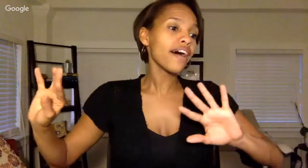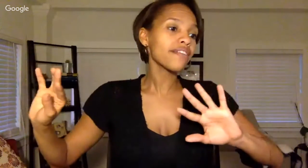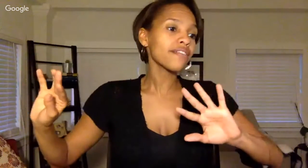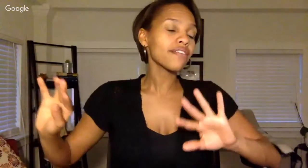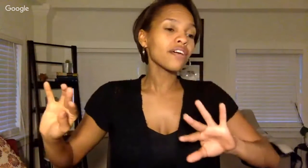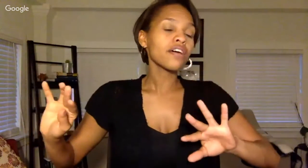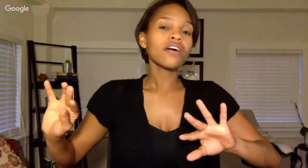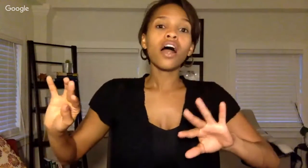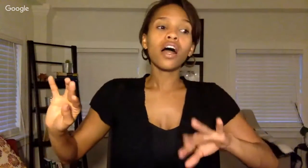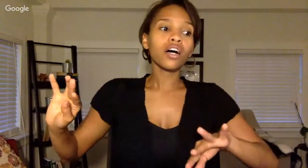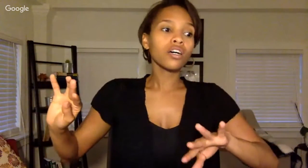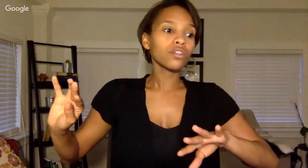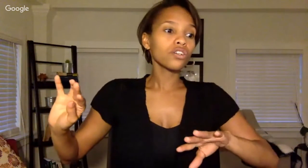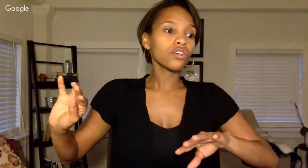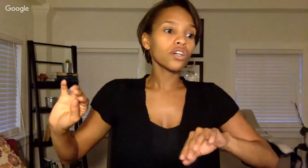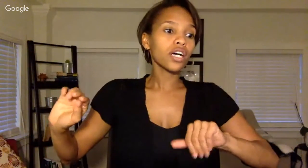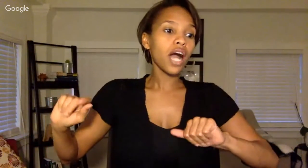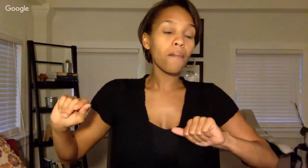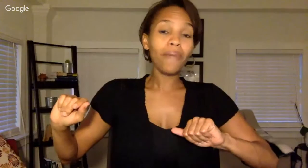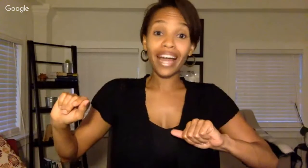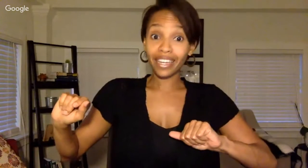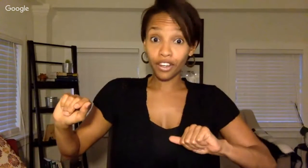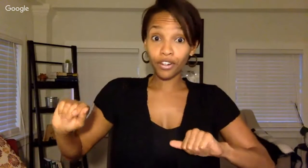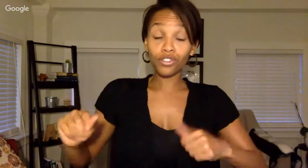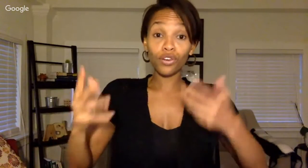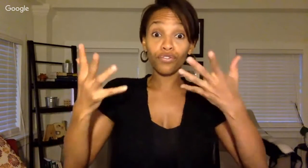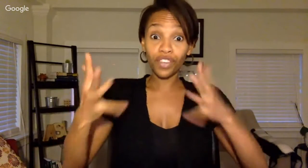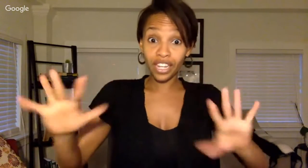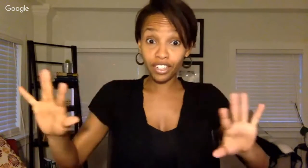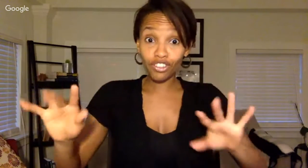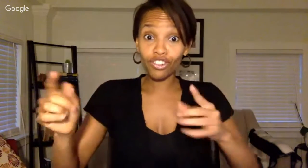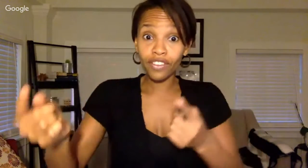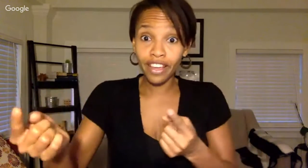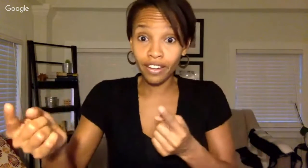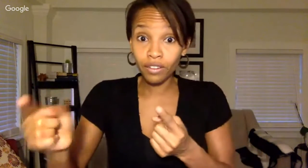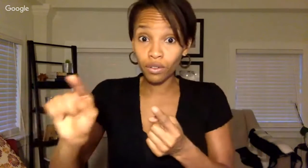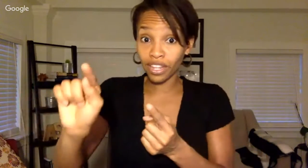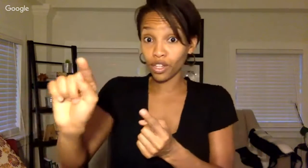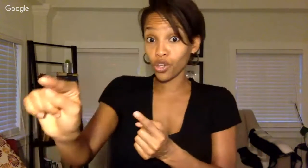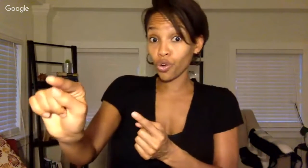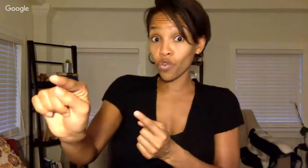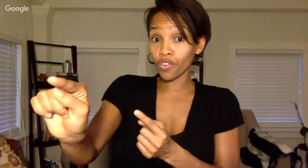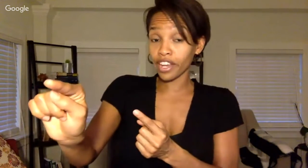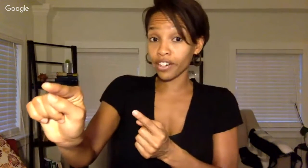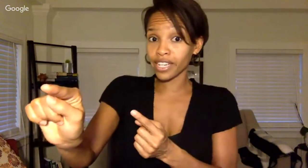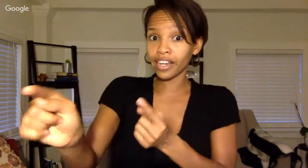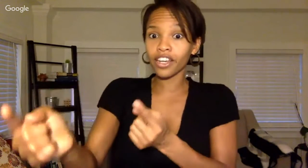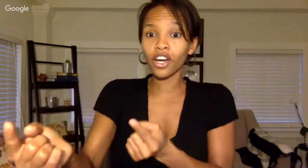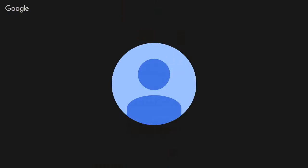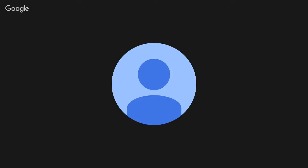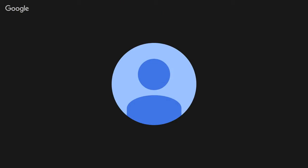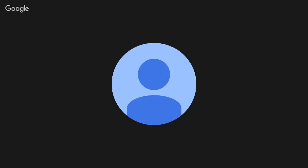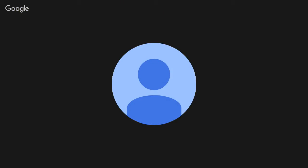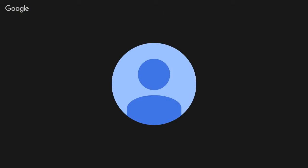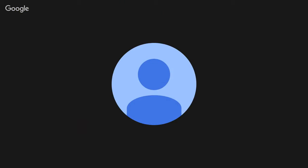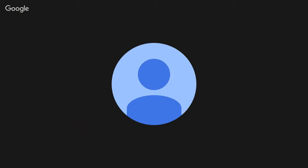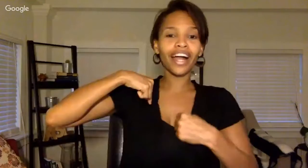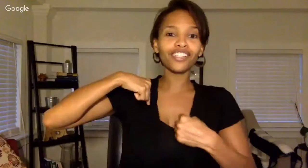then come back here, so finish. Then you were over there a second ago. We're gonna come here. Hi,